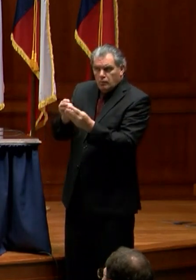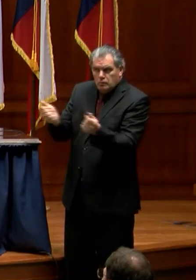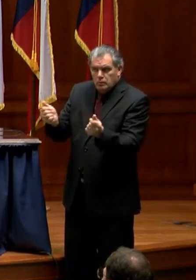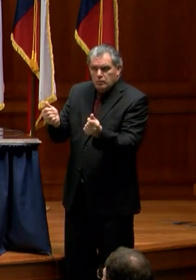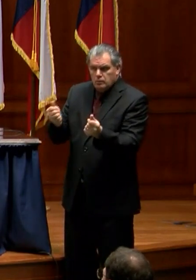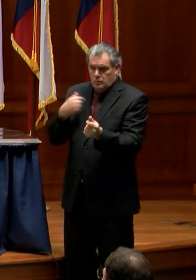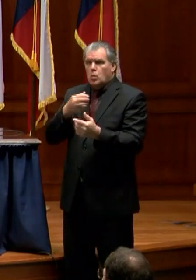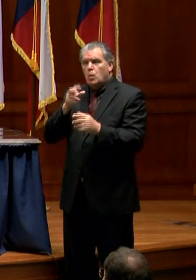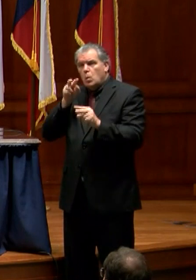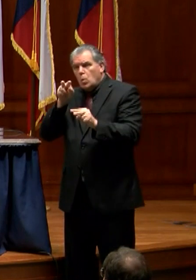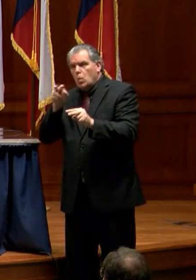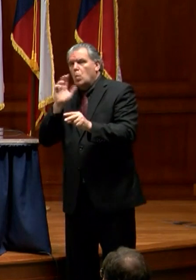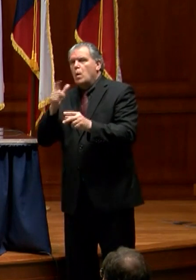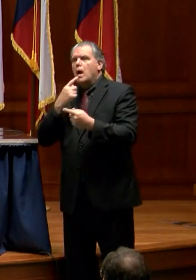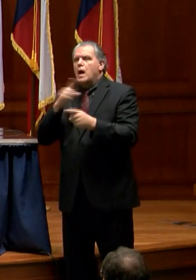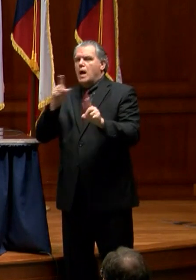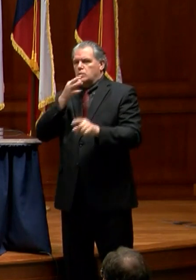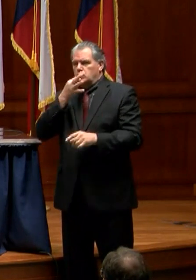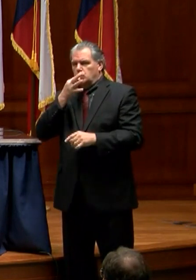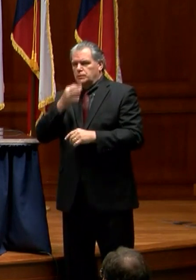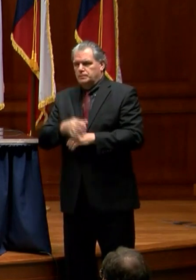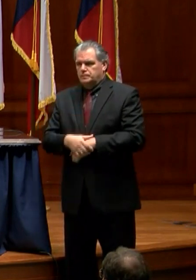soon.